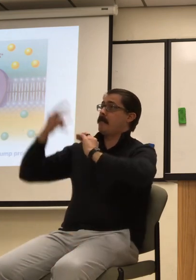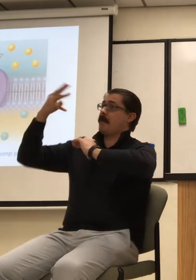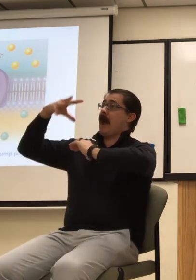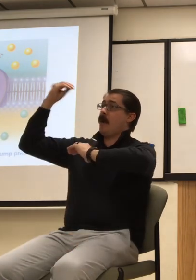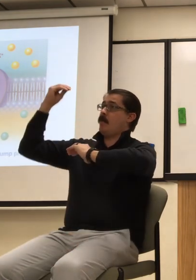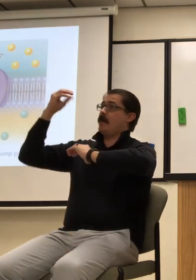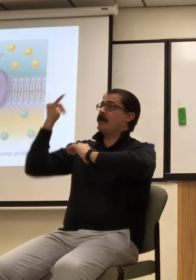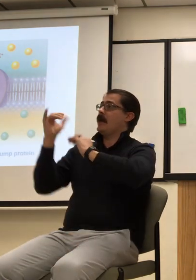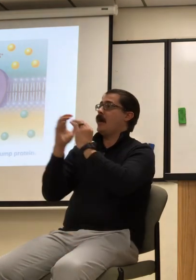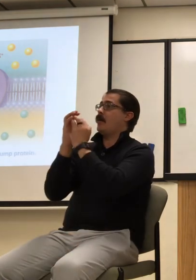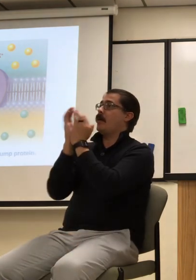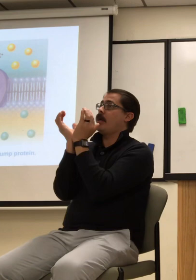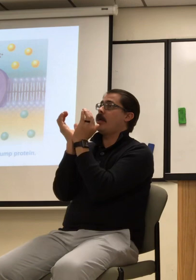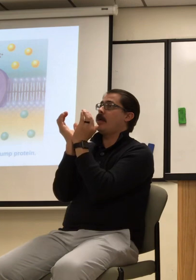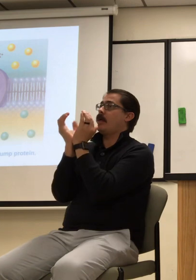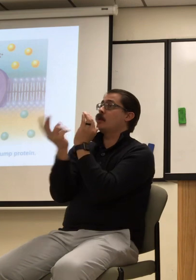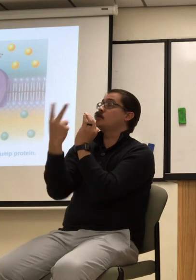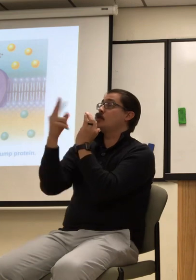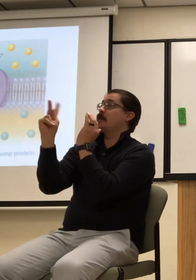step.